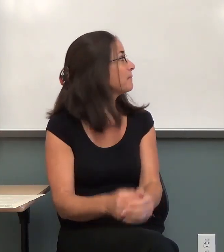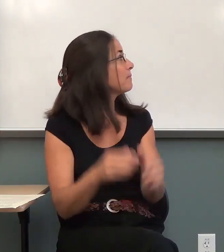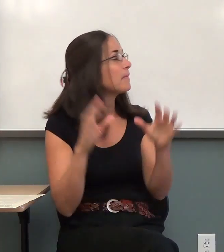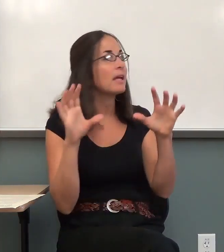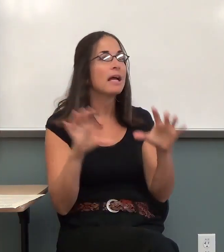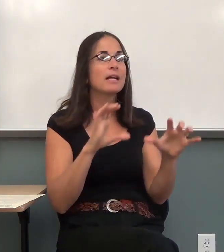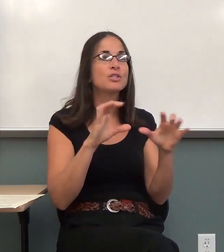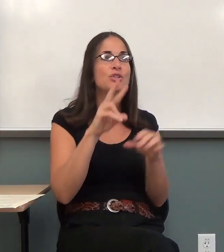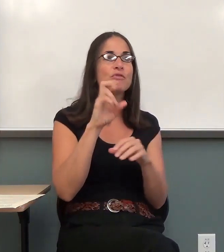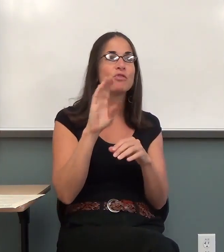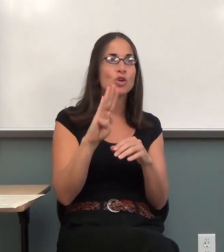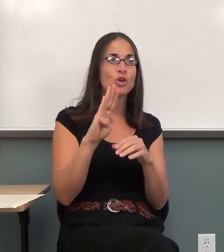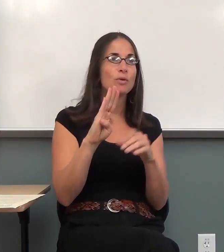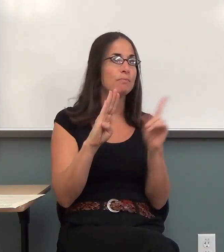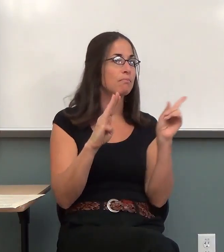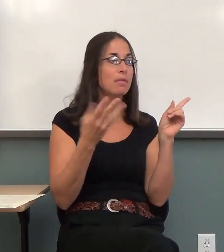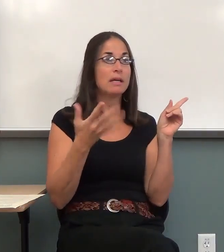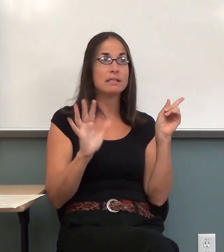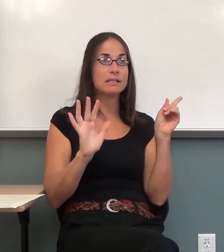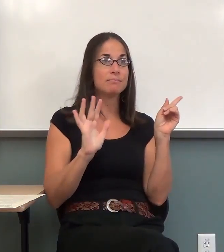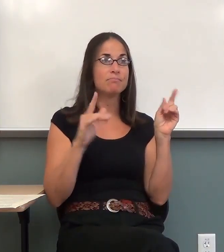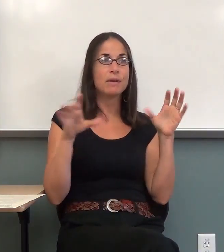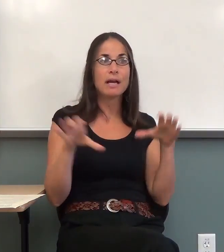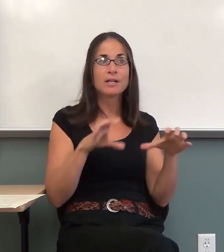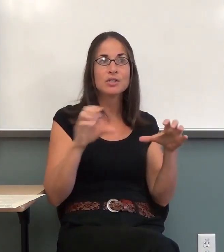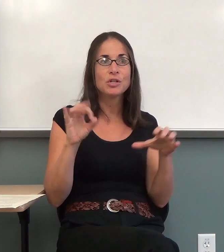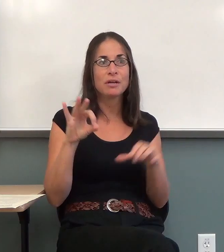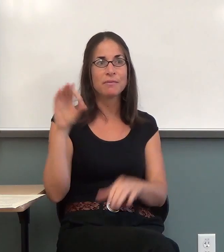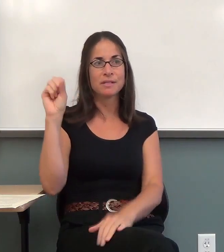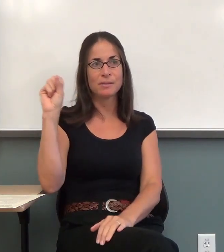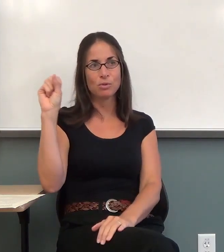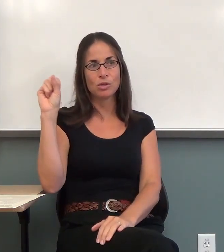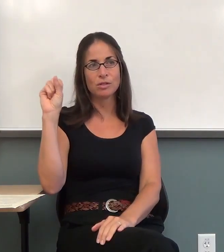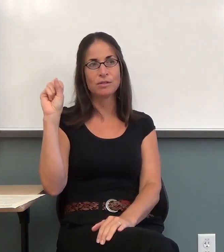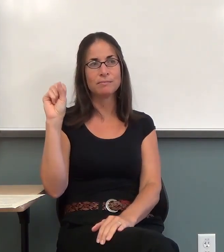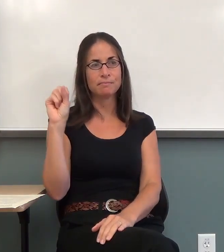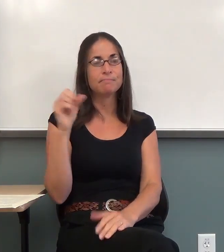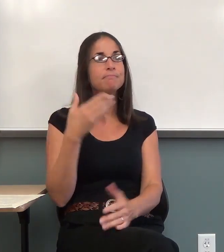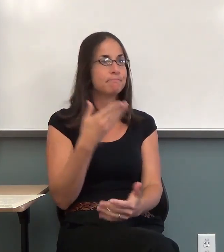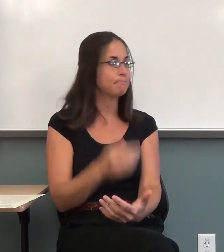is literally that. It's the action of the subject, right? Action of a subject.